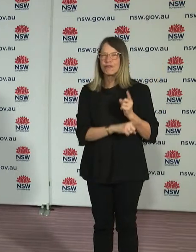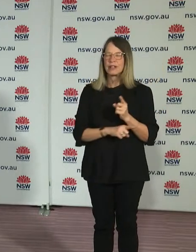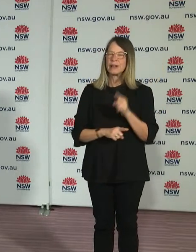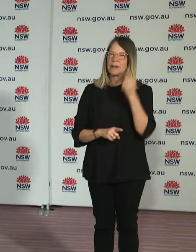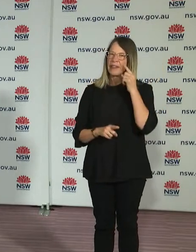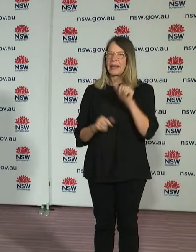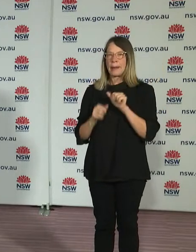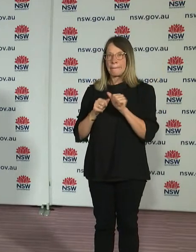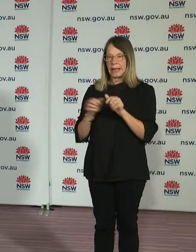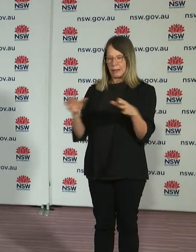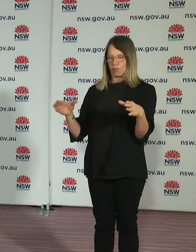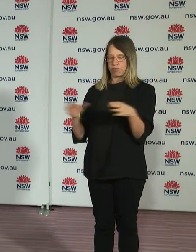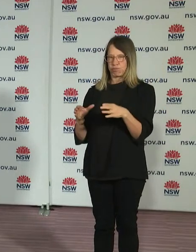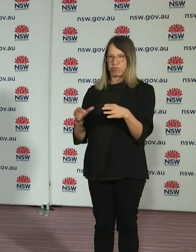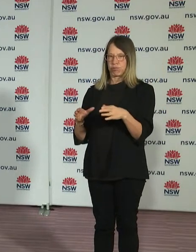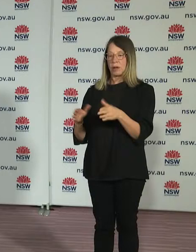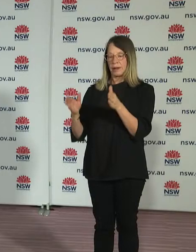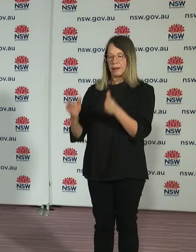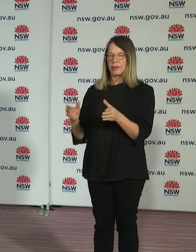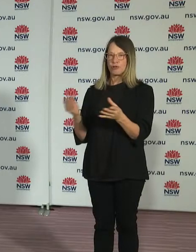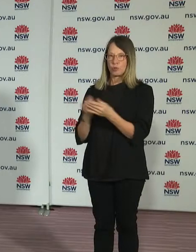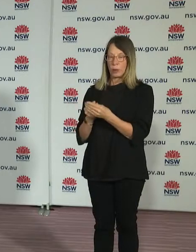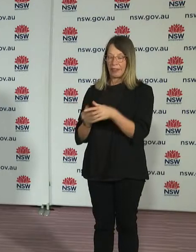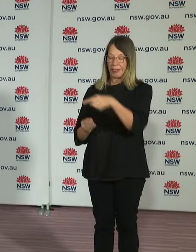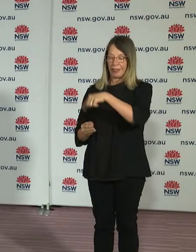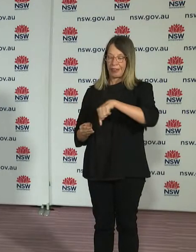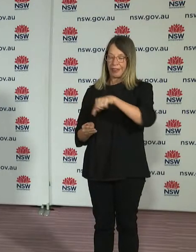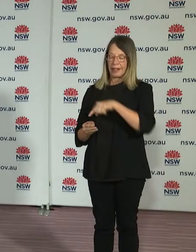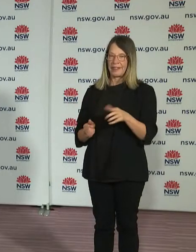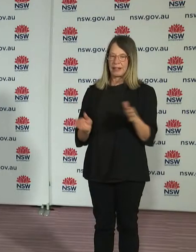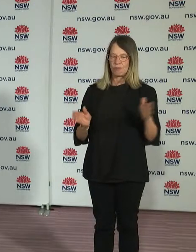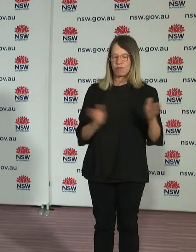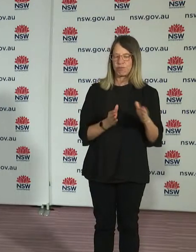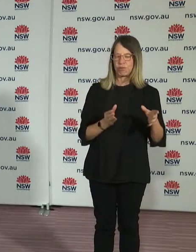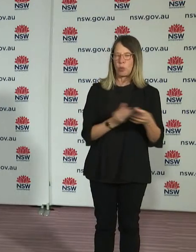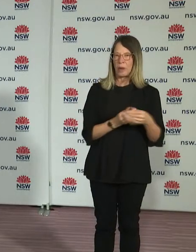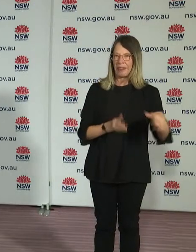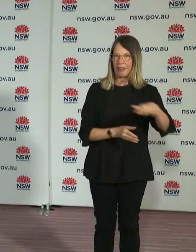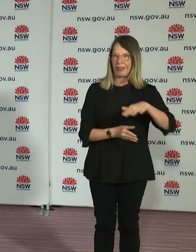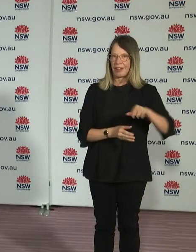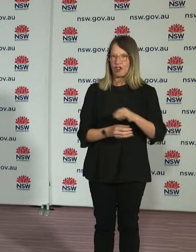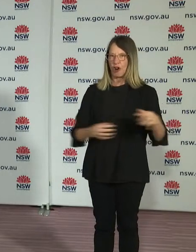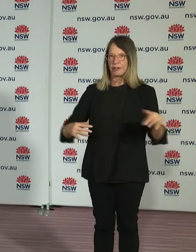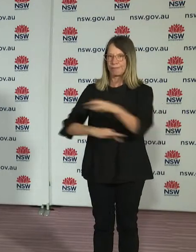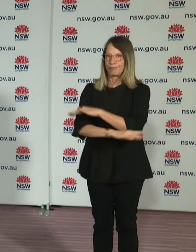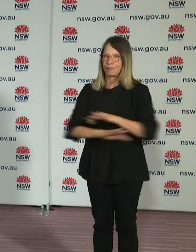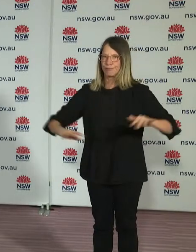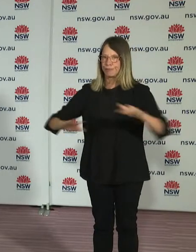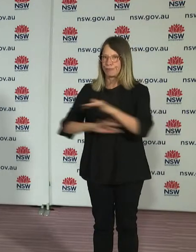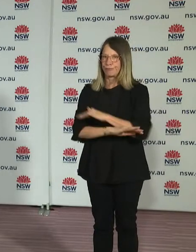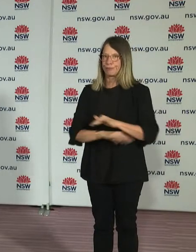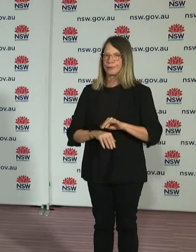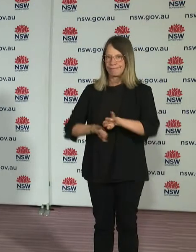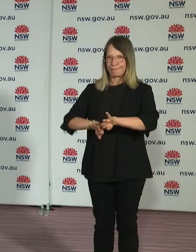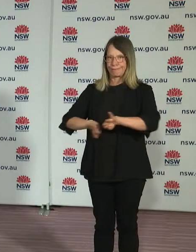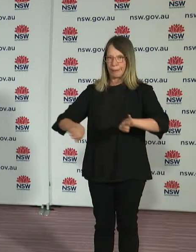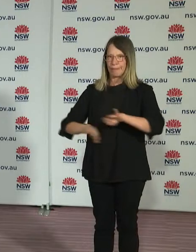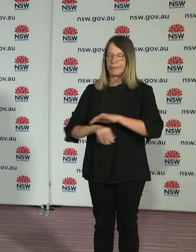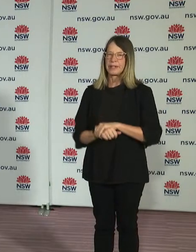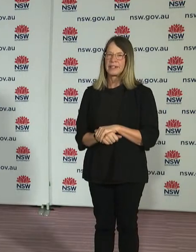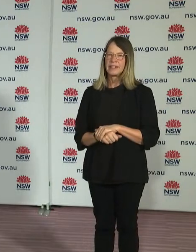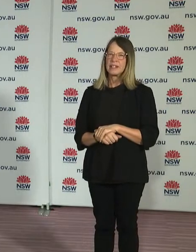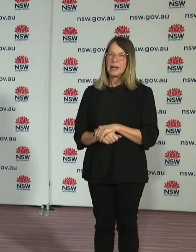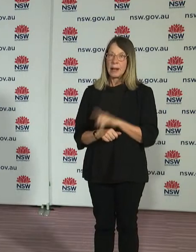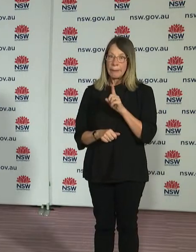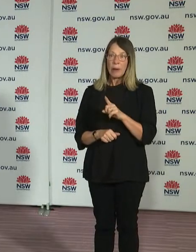the best health advice we have, and I appreciate some people will ask questions about those things, but please rest assured that we've looked at